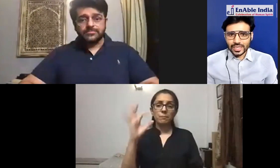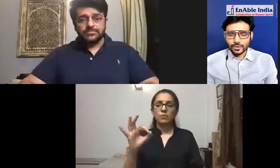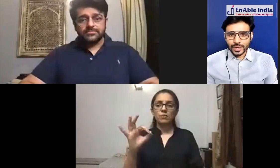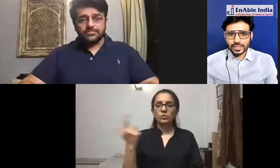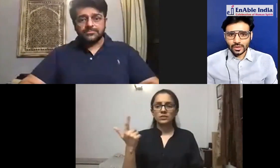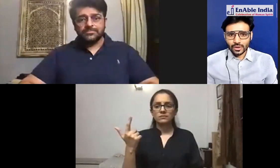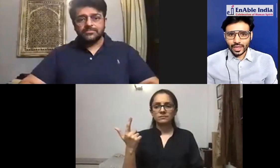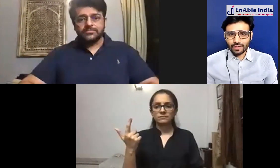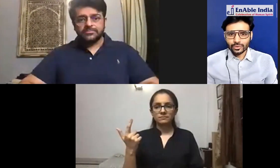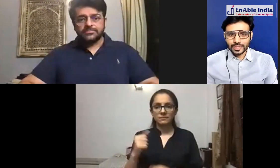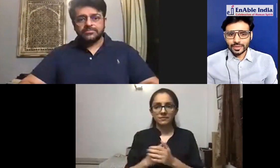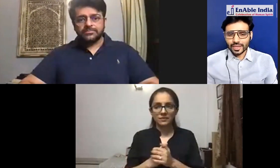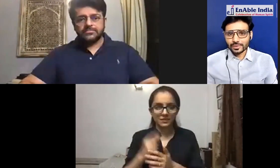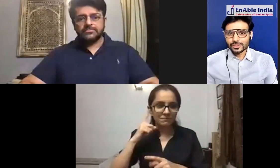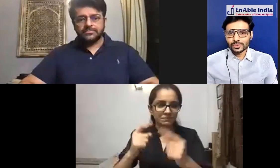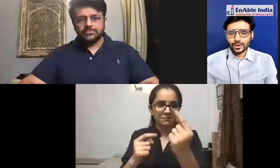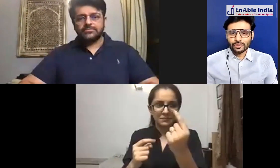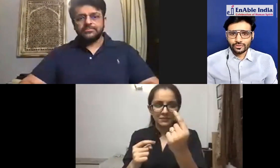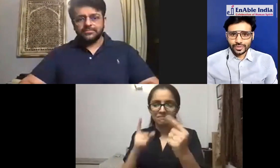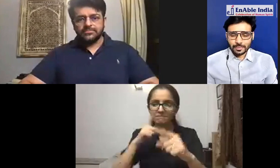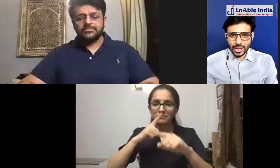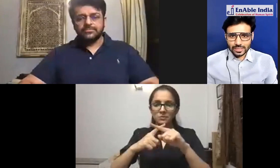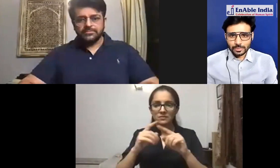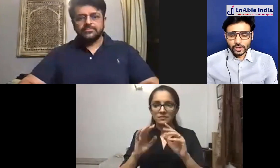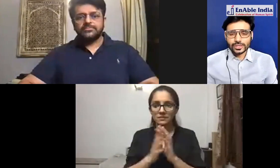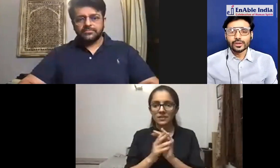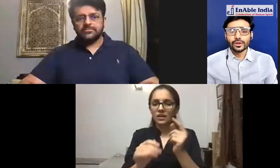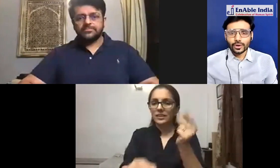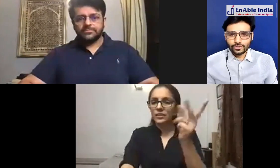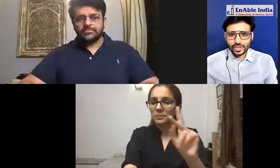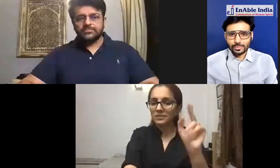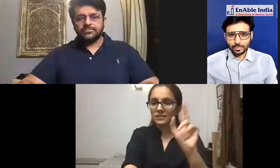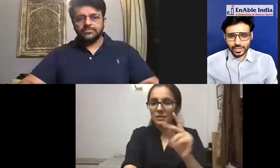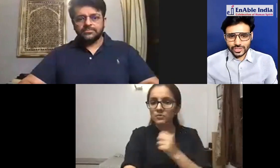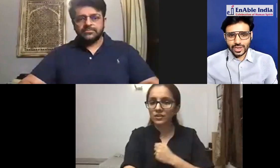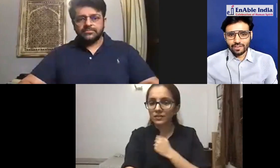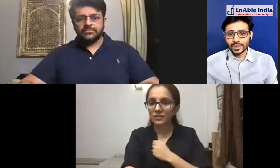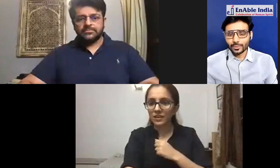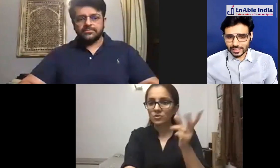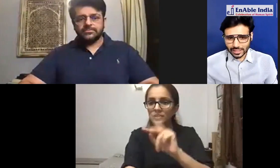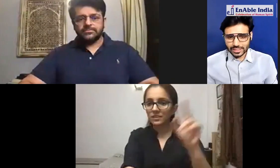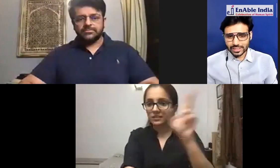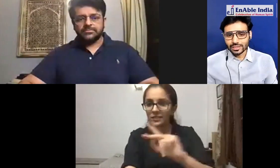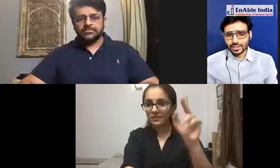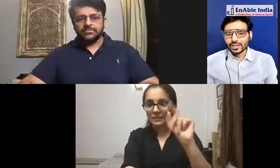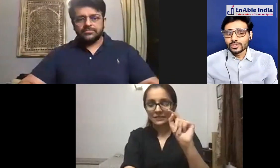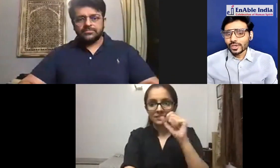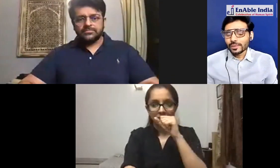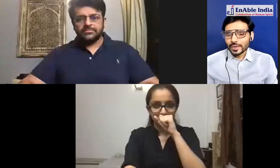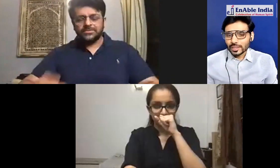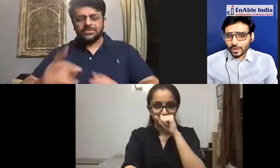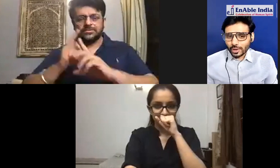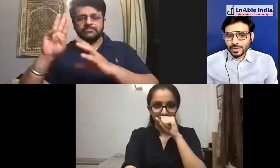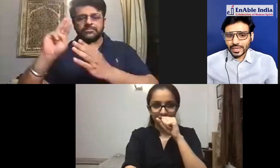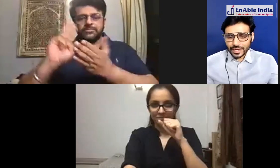countries like US and all have only been able to get off their mask because a lot of their population have been vaccinated.